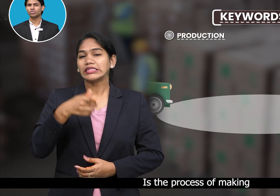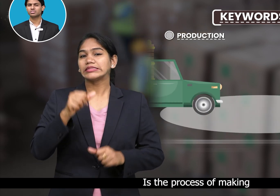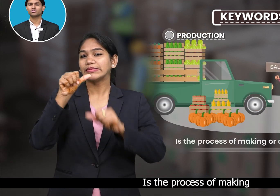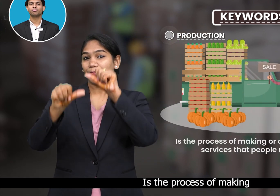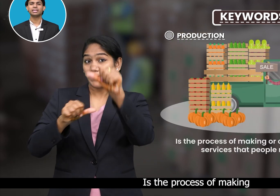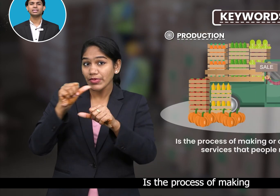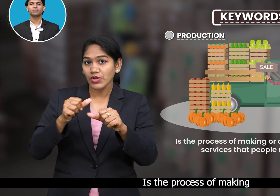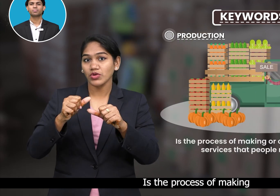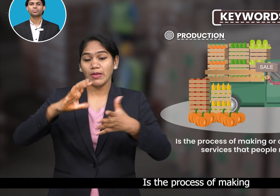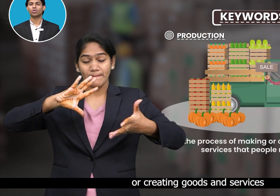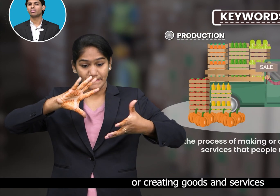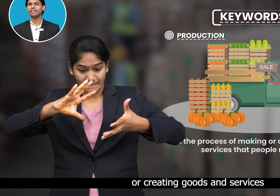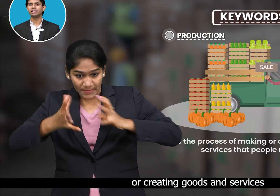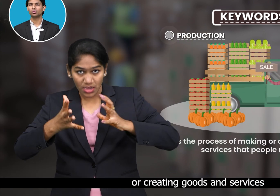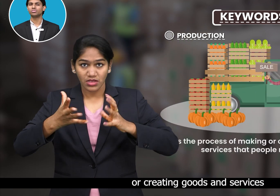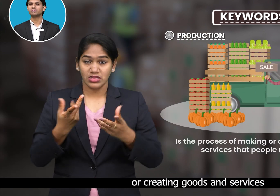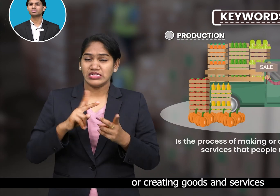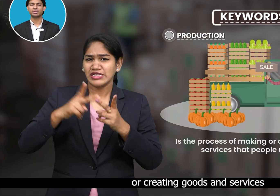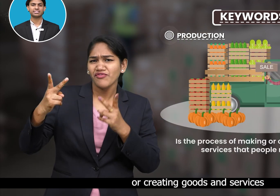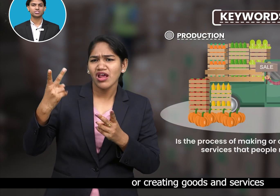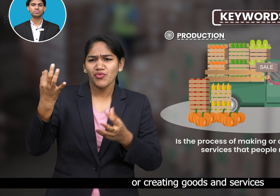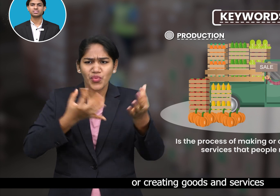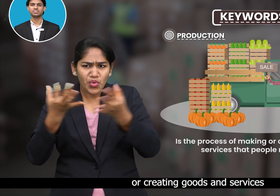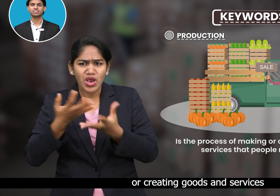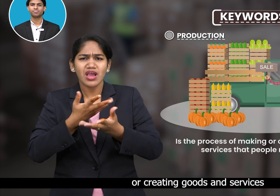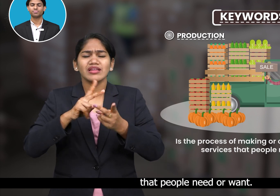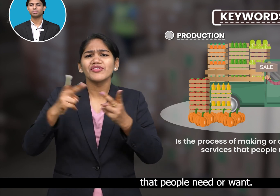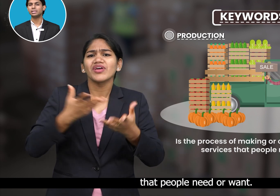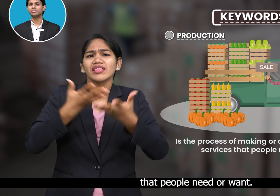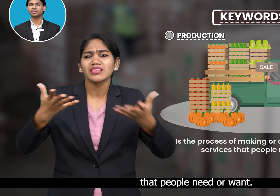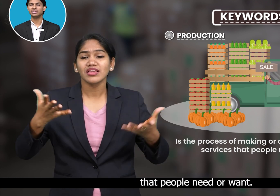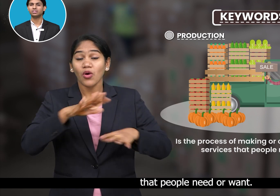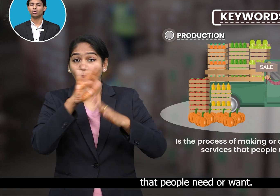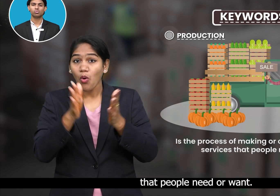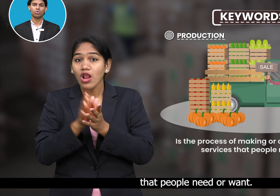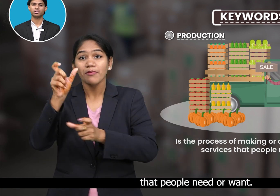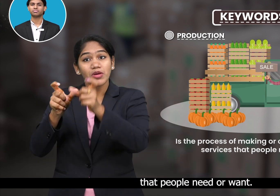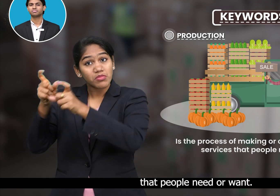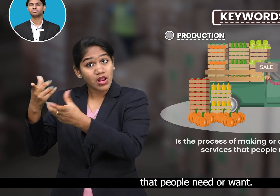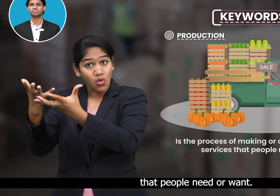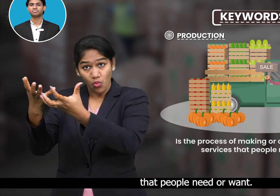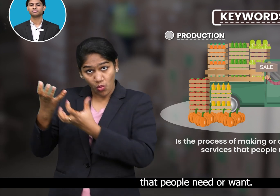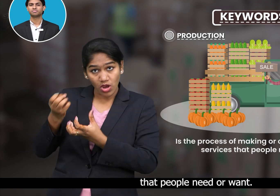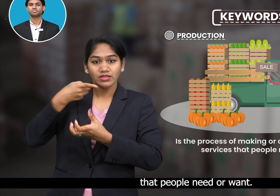is the process of making or creating goods and services that people need or want.